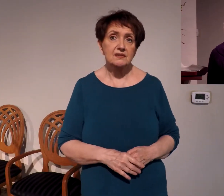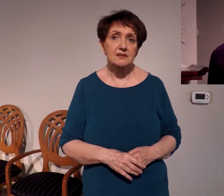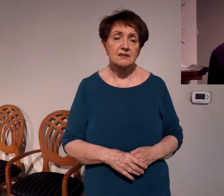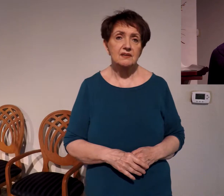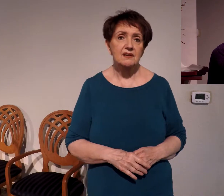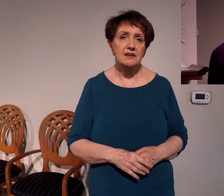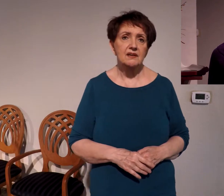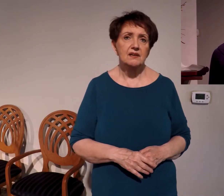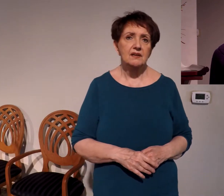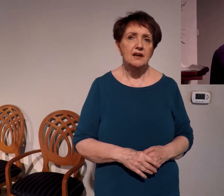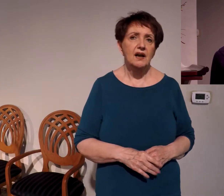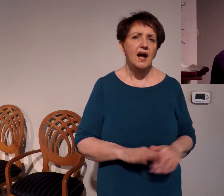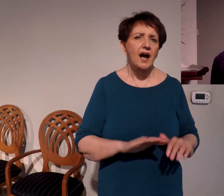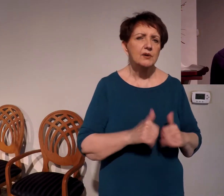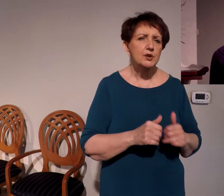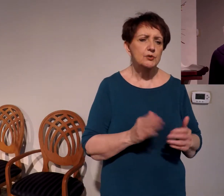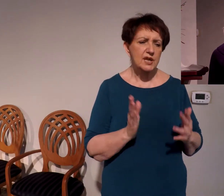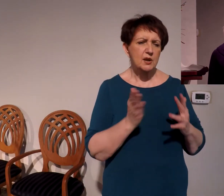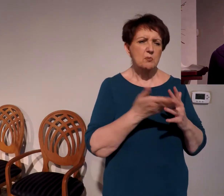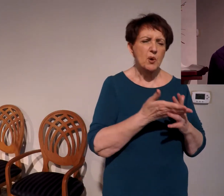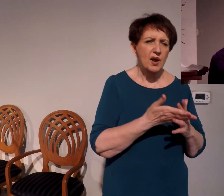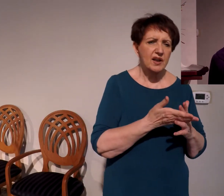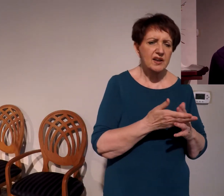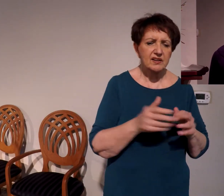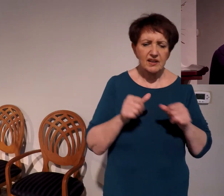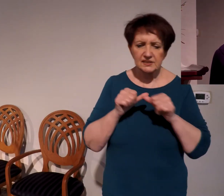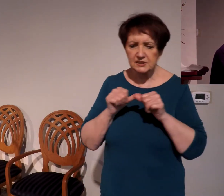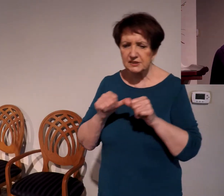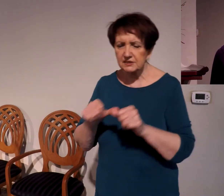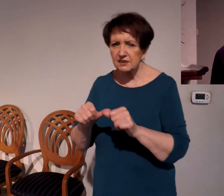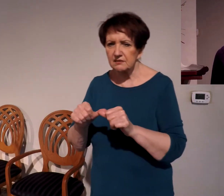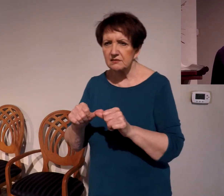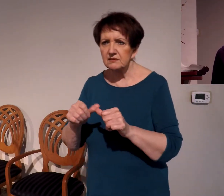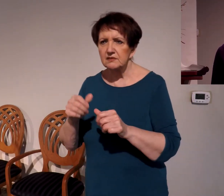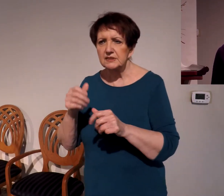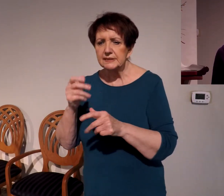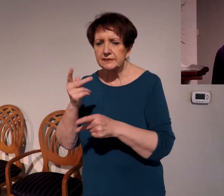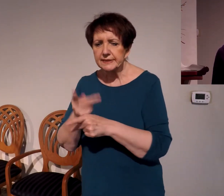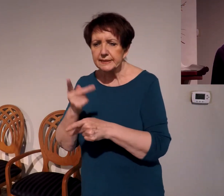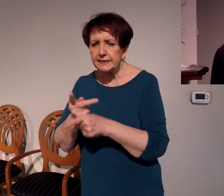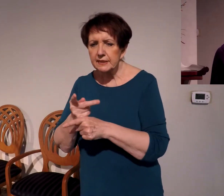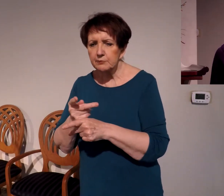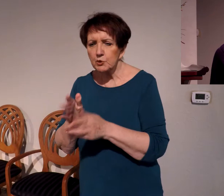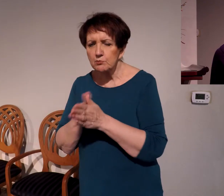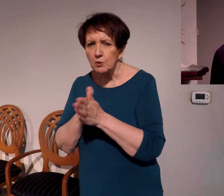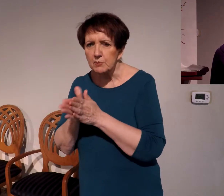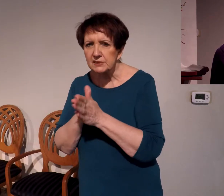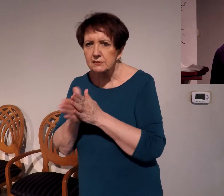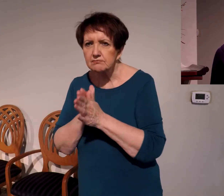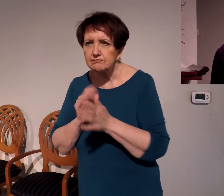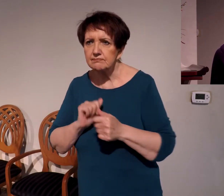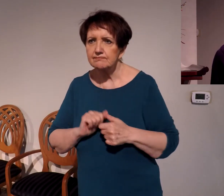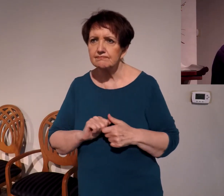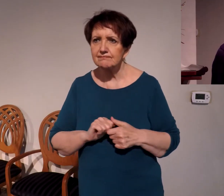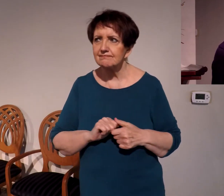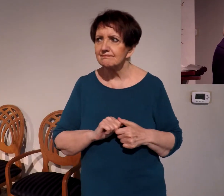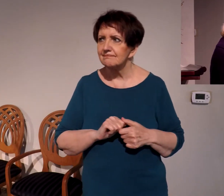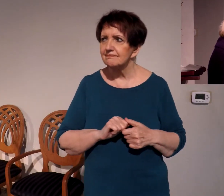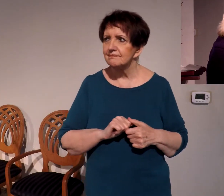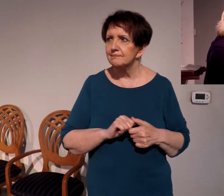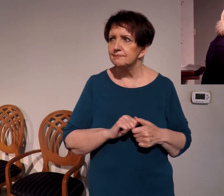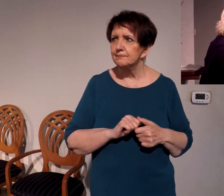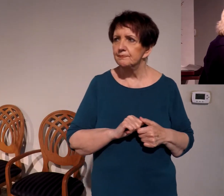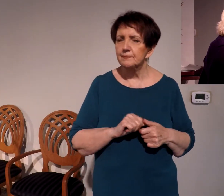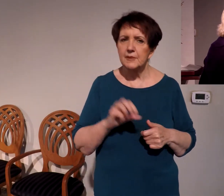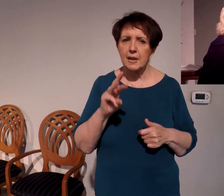we take breaks and still keep our momentum going? And yes, and so when we recognize that momentum